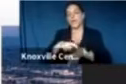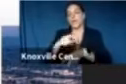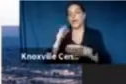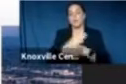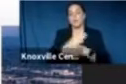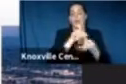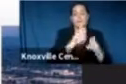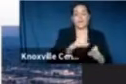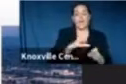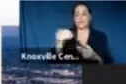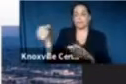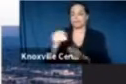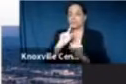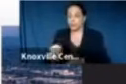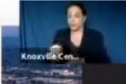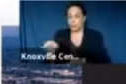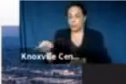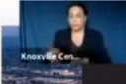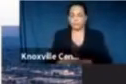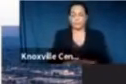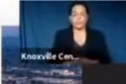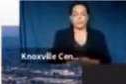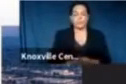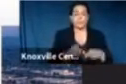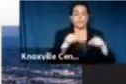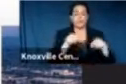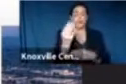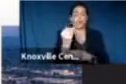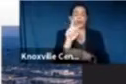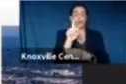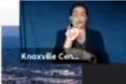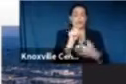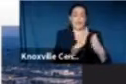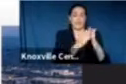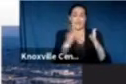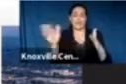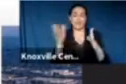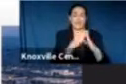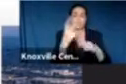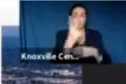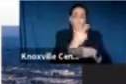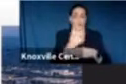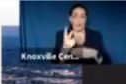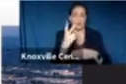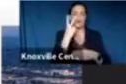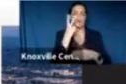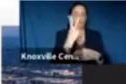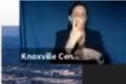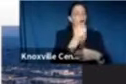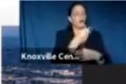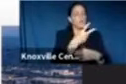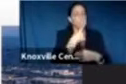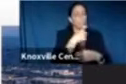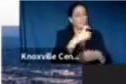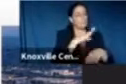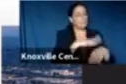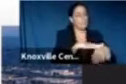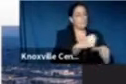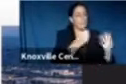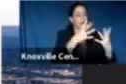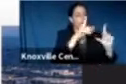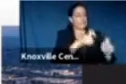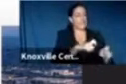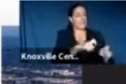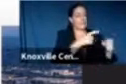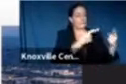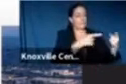collection and lab report data. Over the 14-day evaluation period, we saw some red flags for the number of tests conducted, but they were